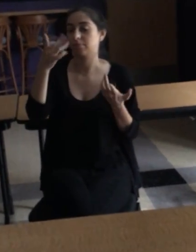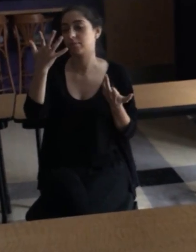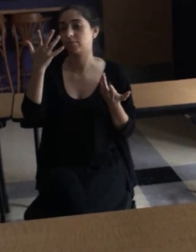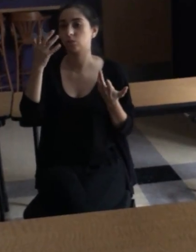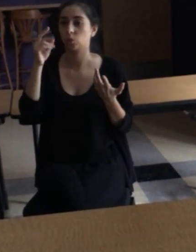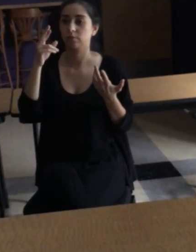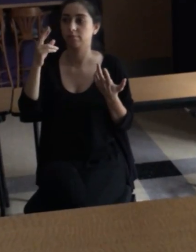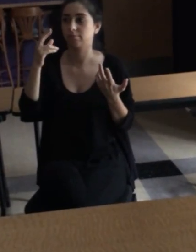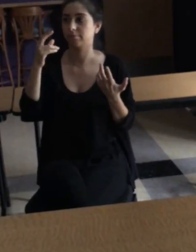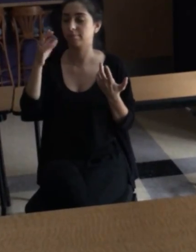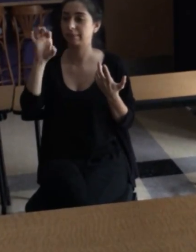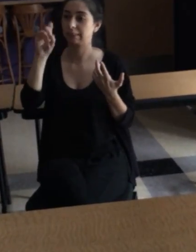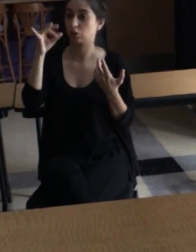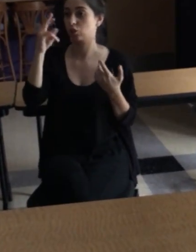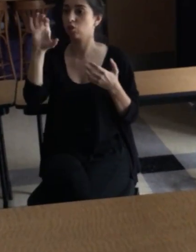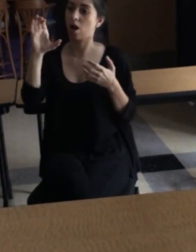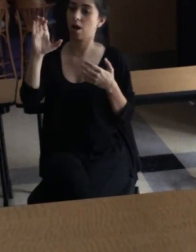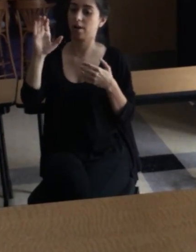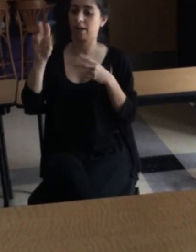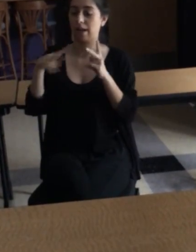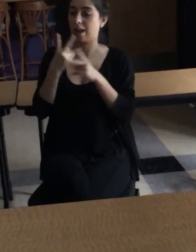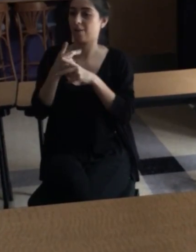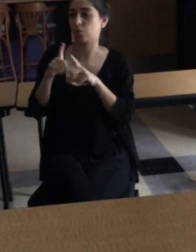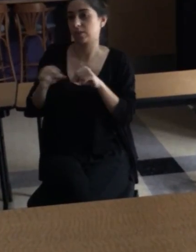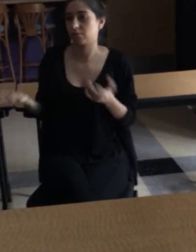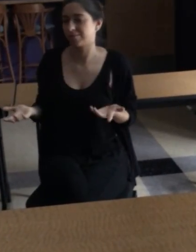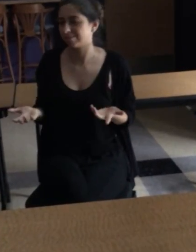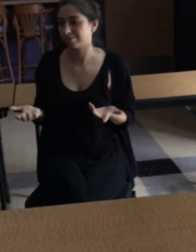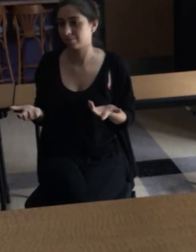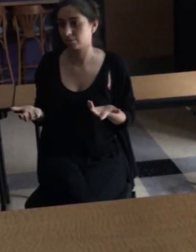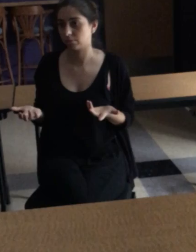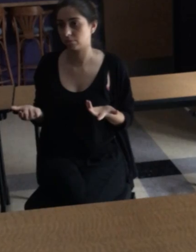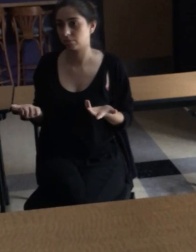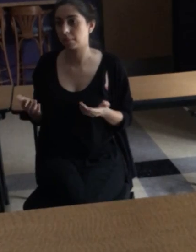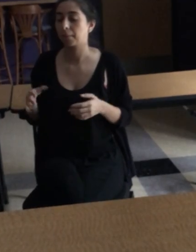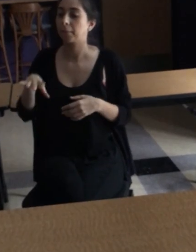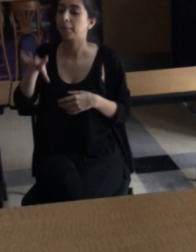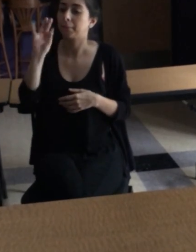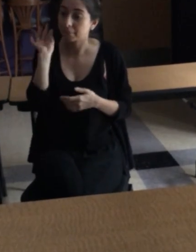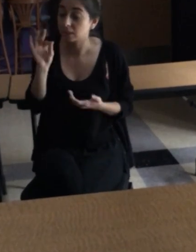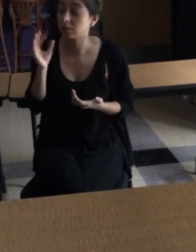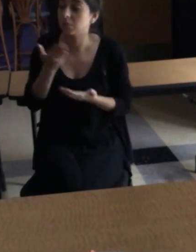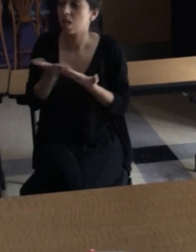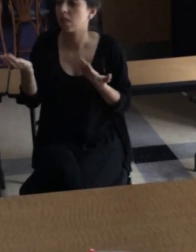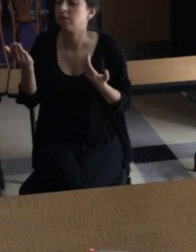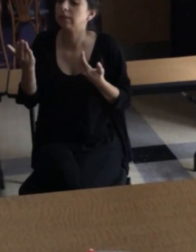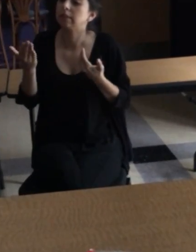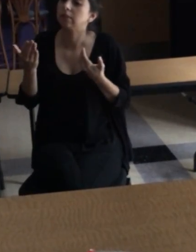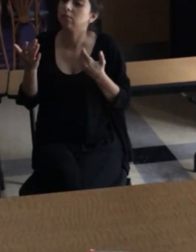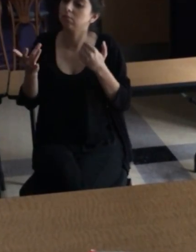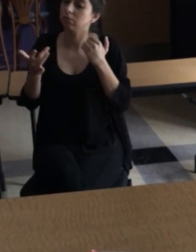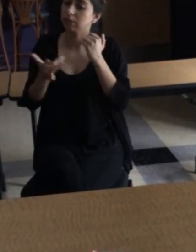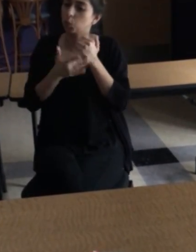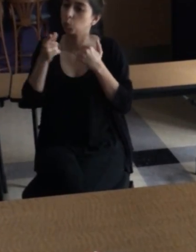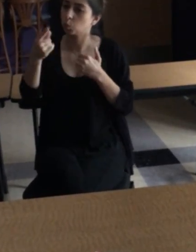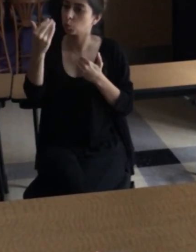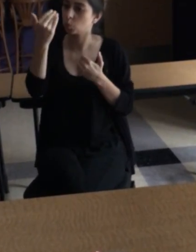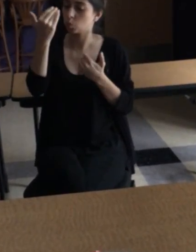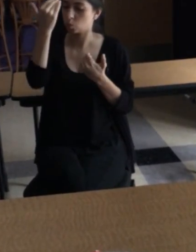exotic thing. You're not going to blow me away on a day like today. Pick a technique that you feel you have